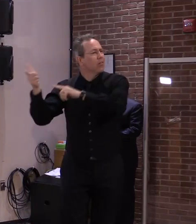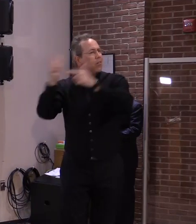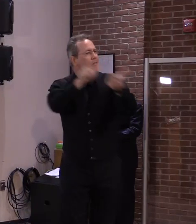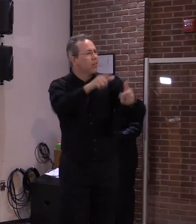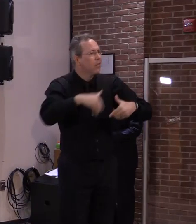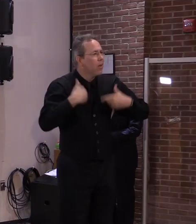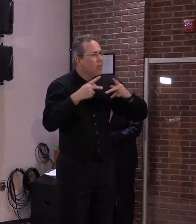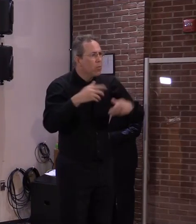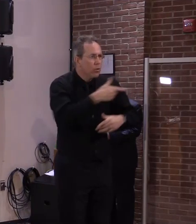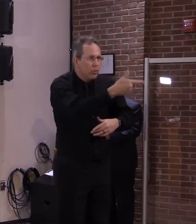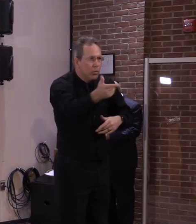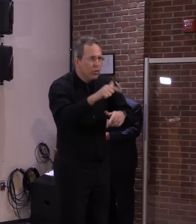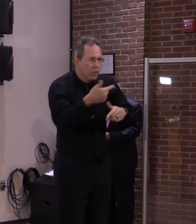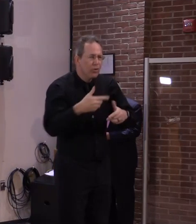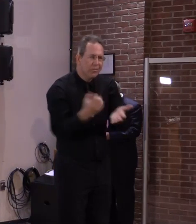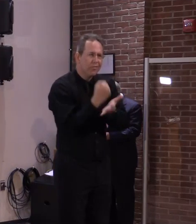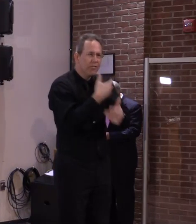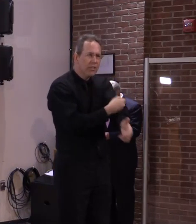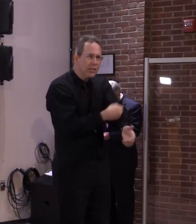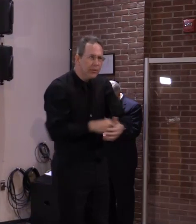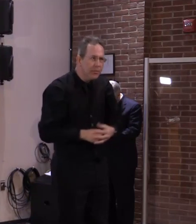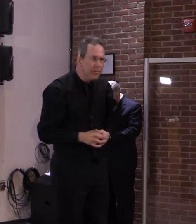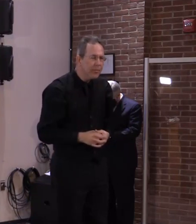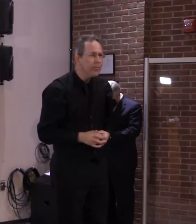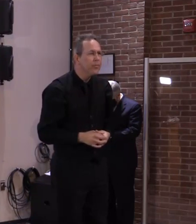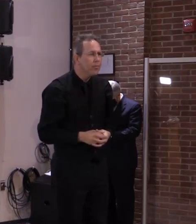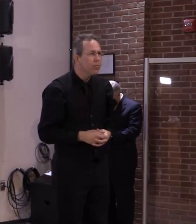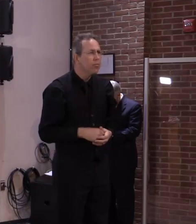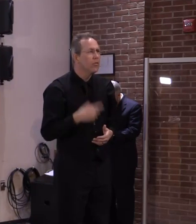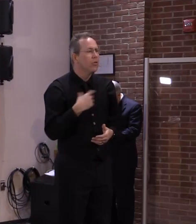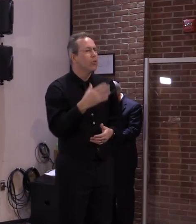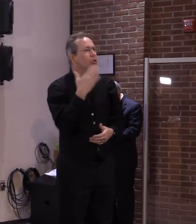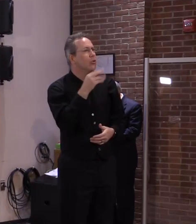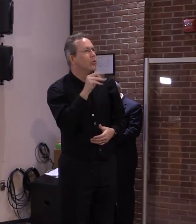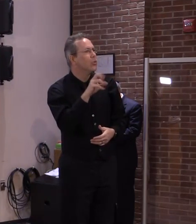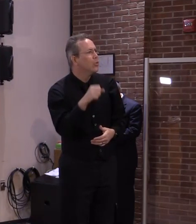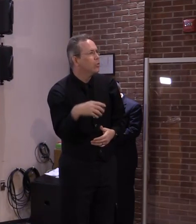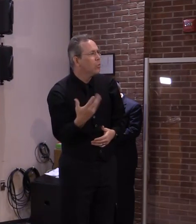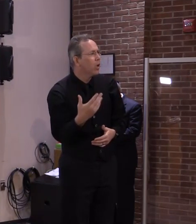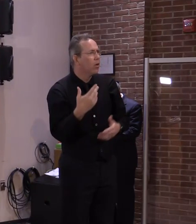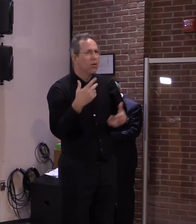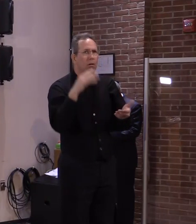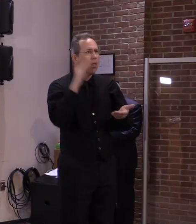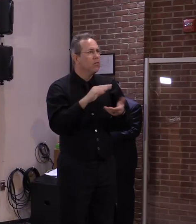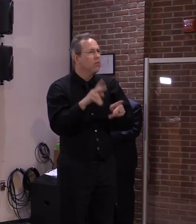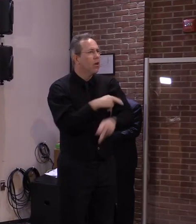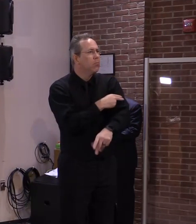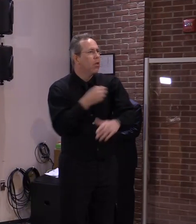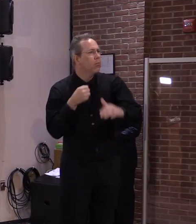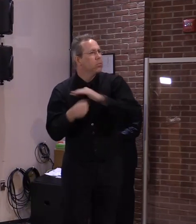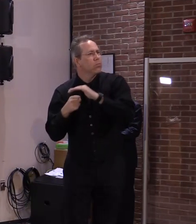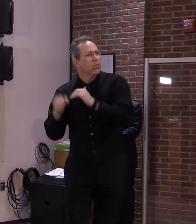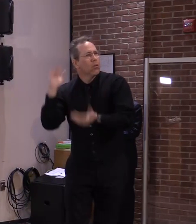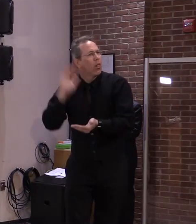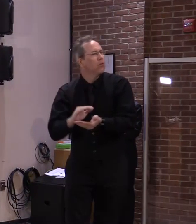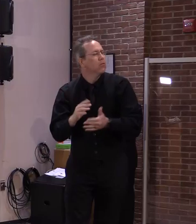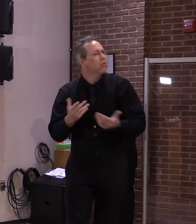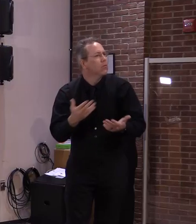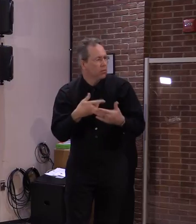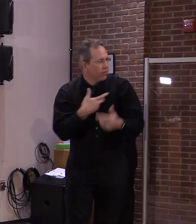vaccination strategy has reduced hospitalizations and death, which has been our goal since the very start of the